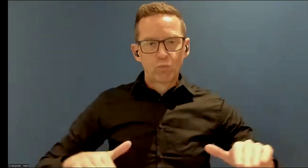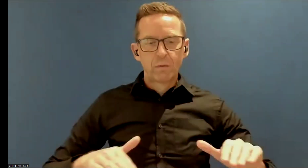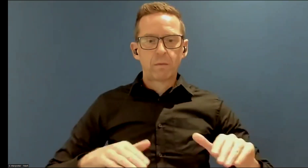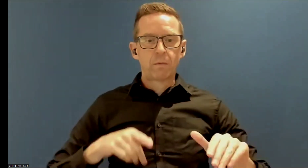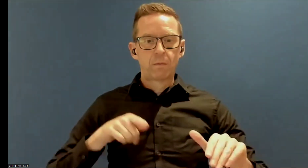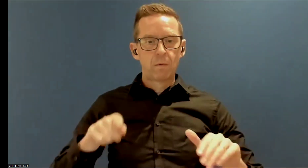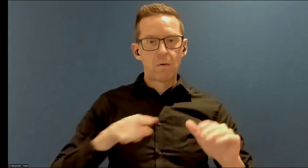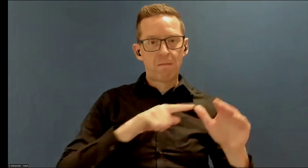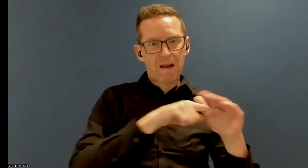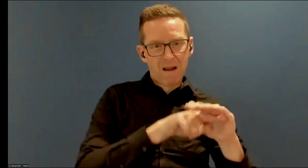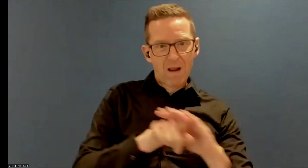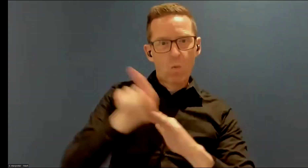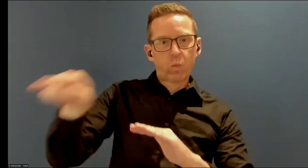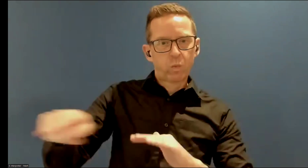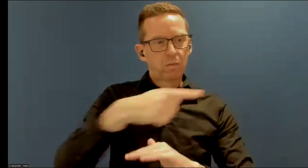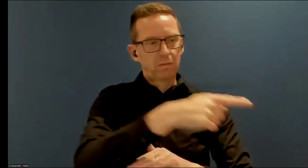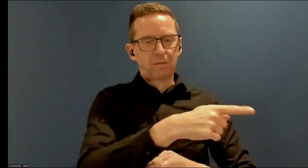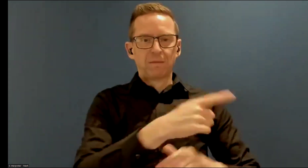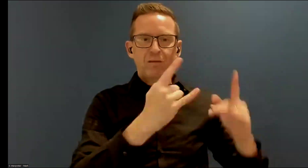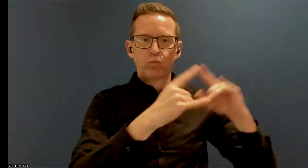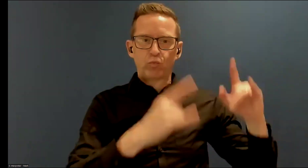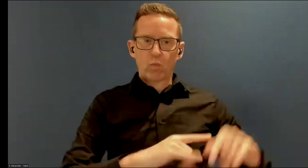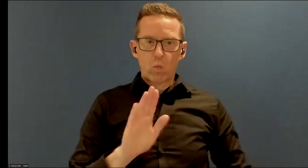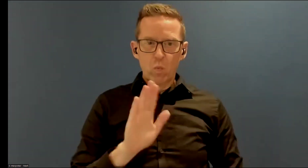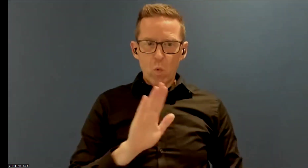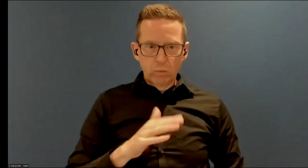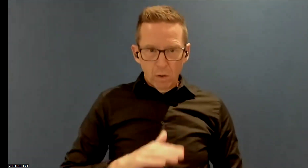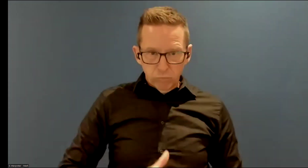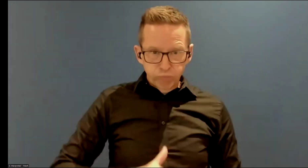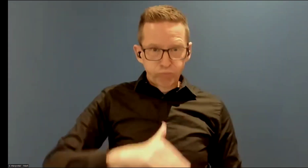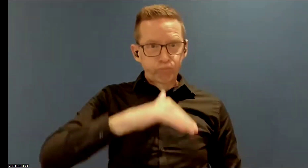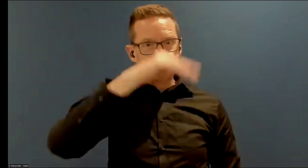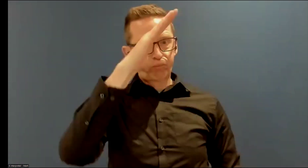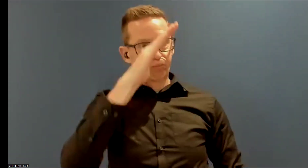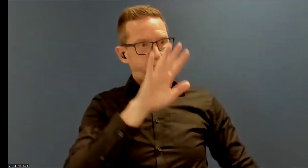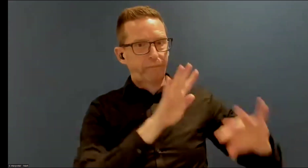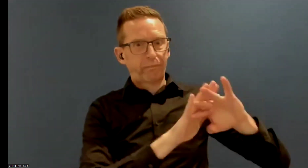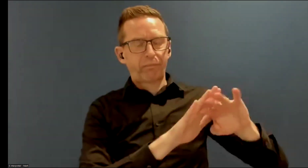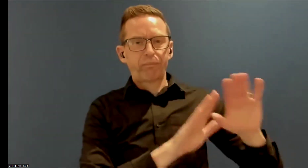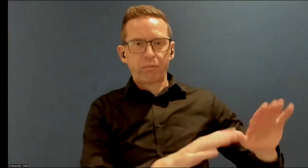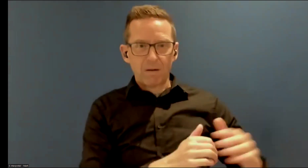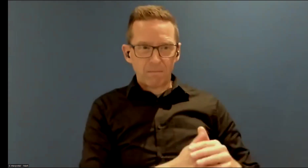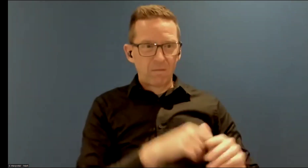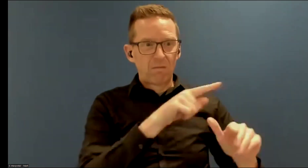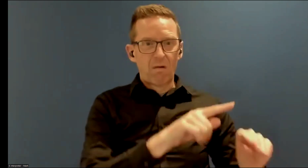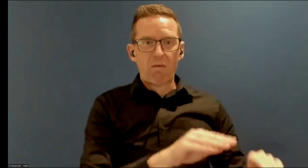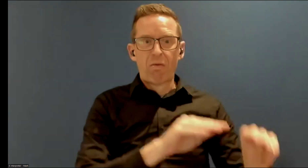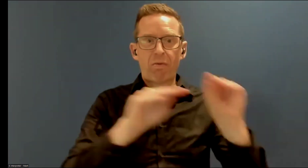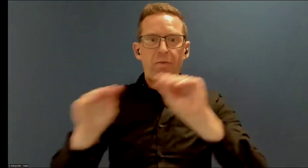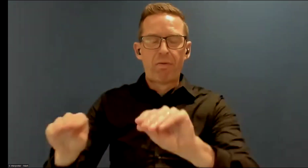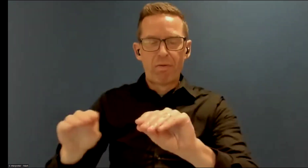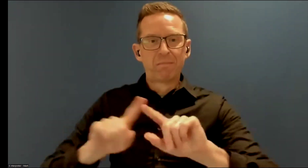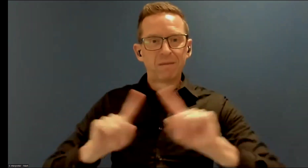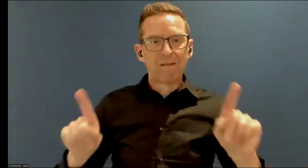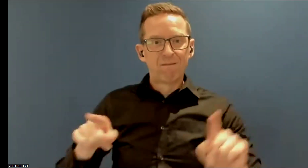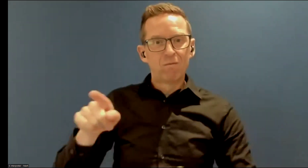before being adults and going to the adults institutions, which is the cases